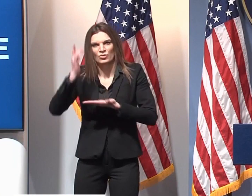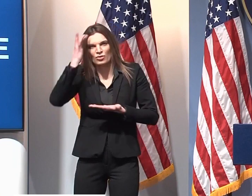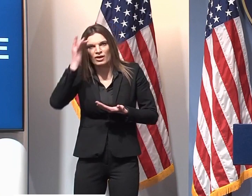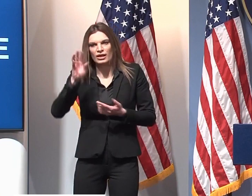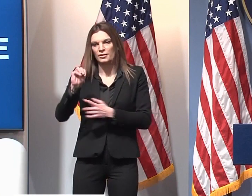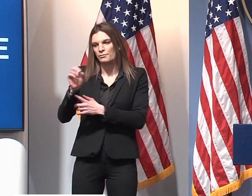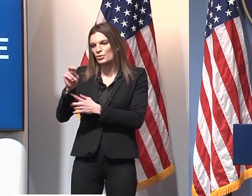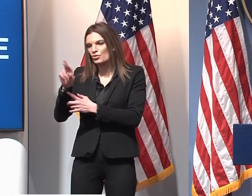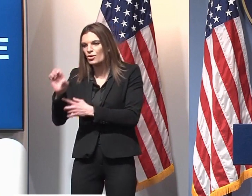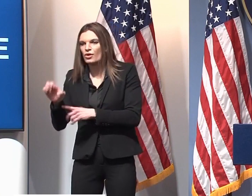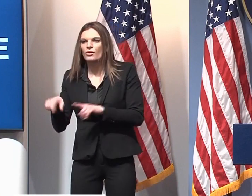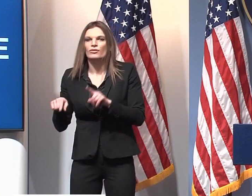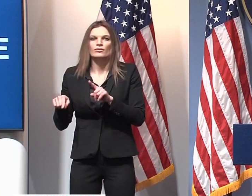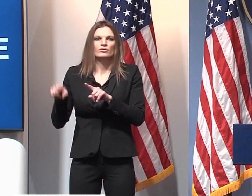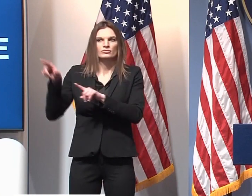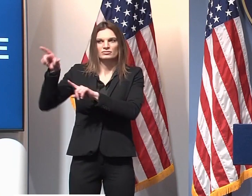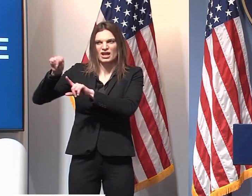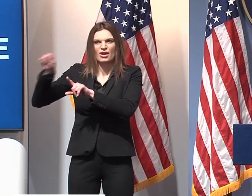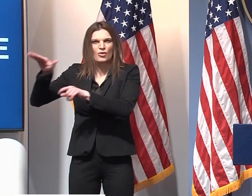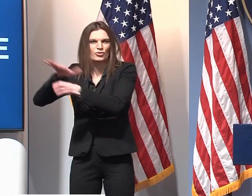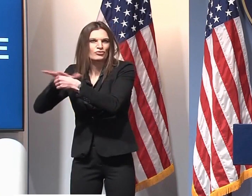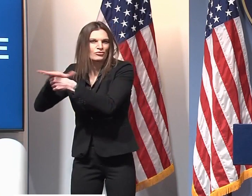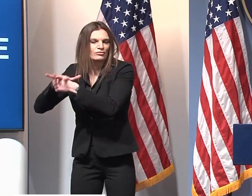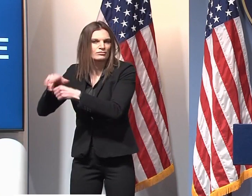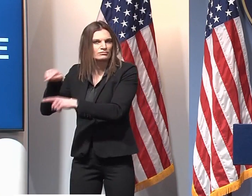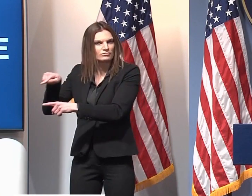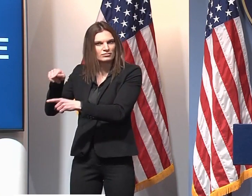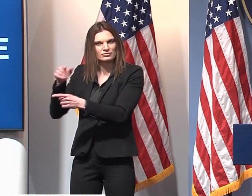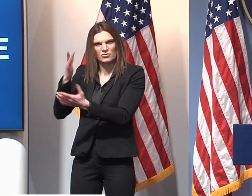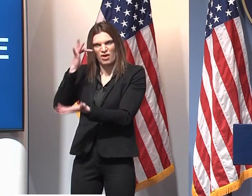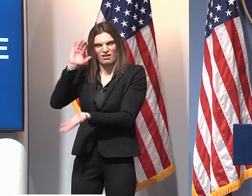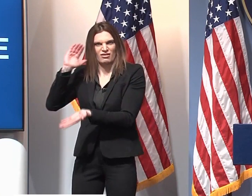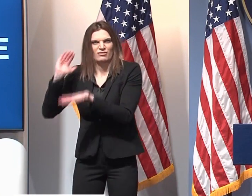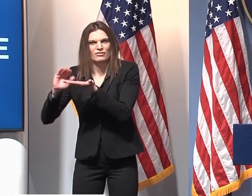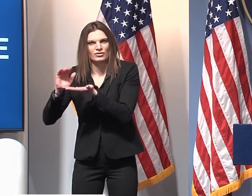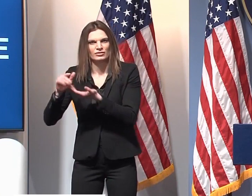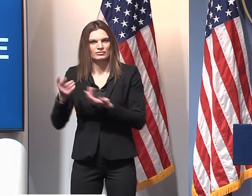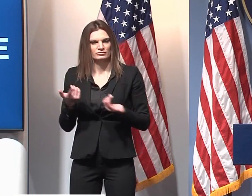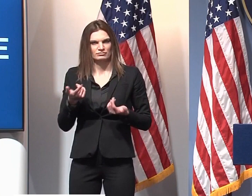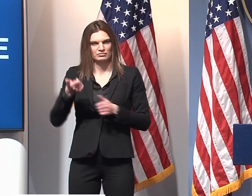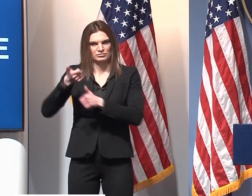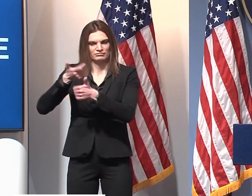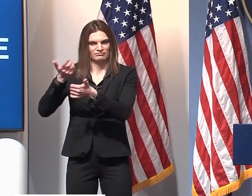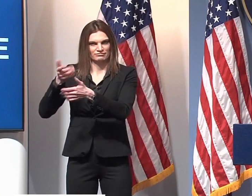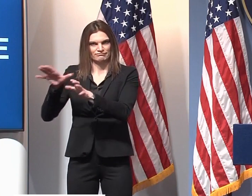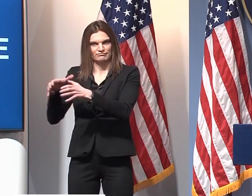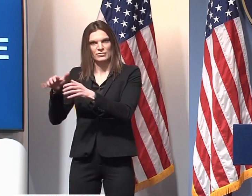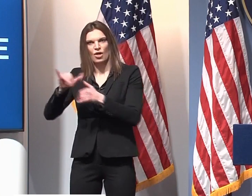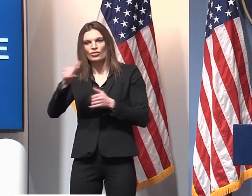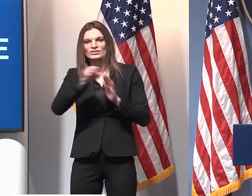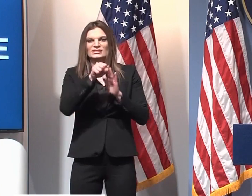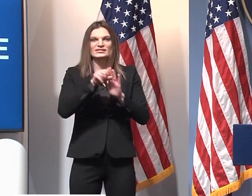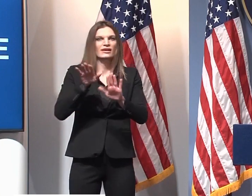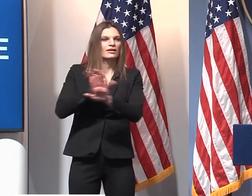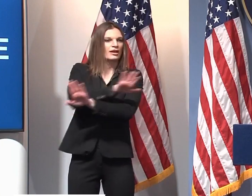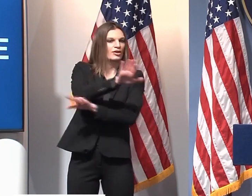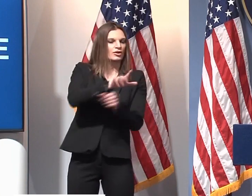Monroe Washtenaw case, more than 100 fewer vaccines per 100,000 people than other areas of the